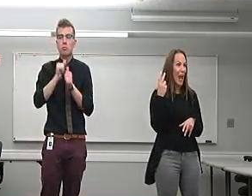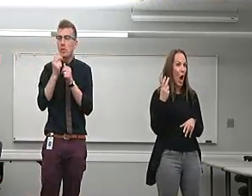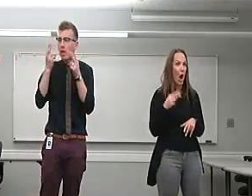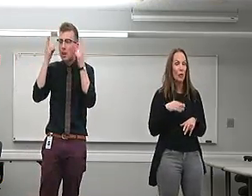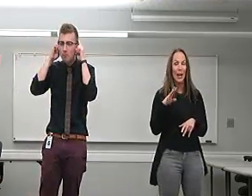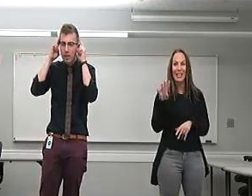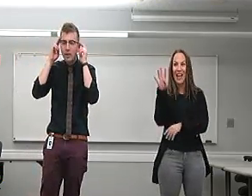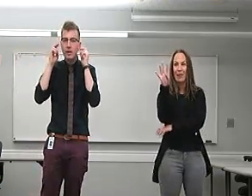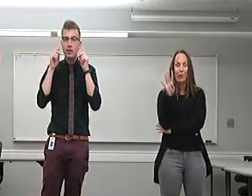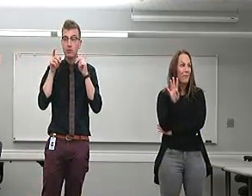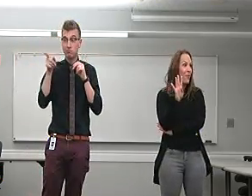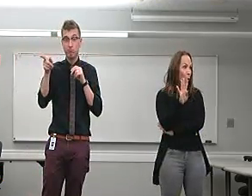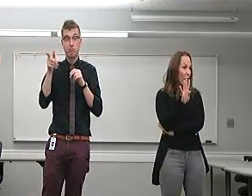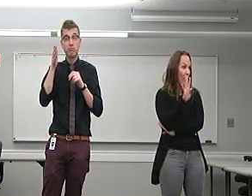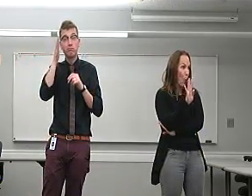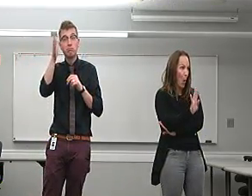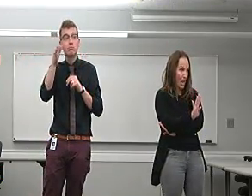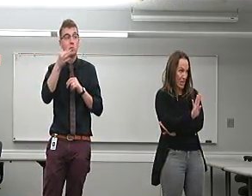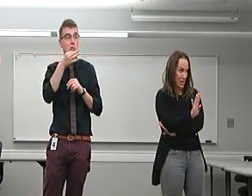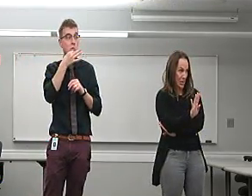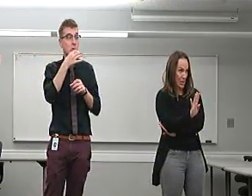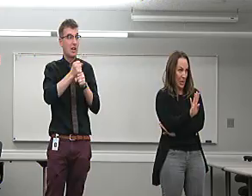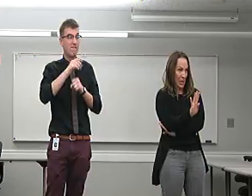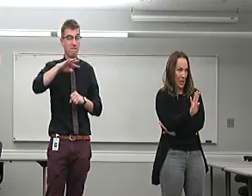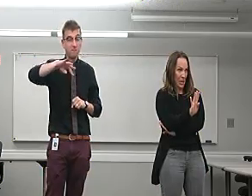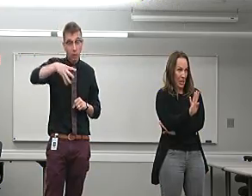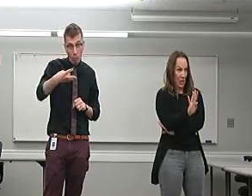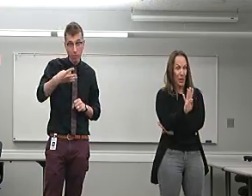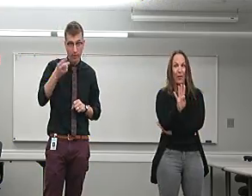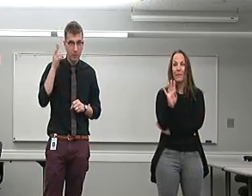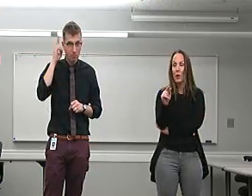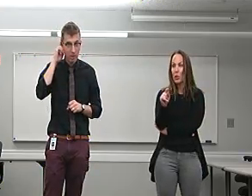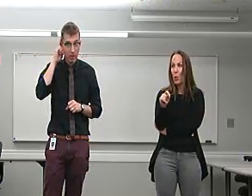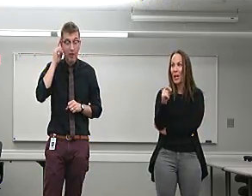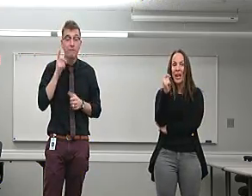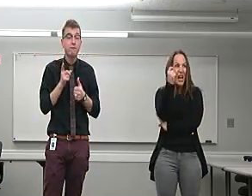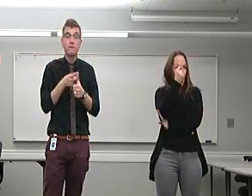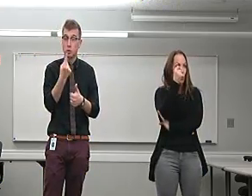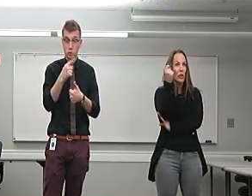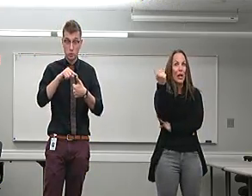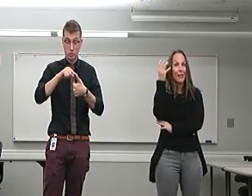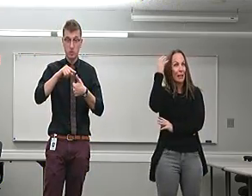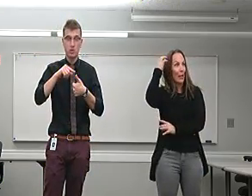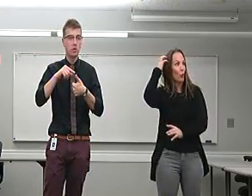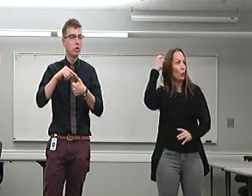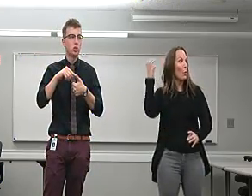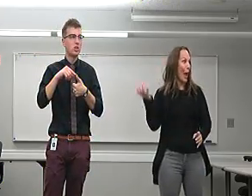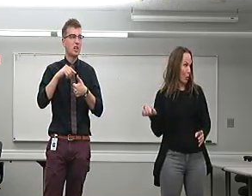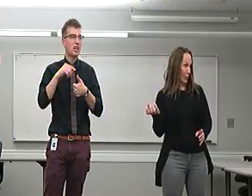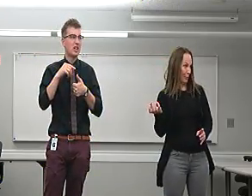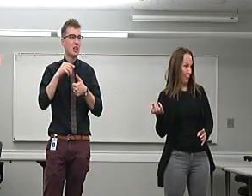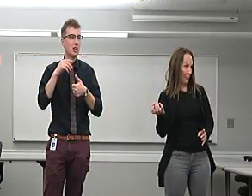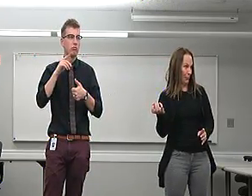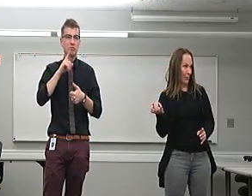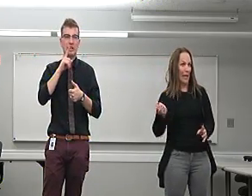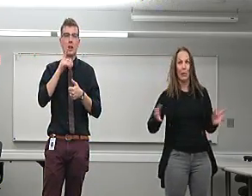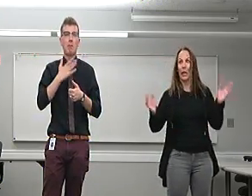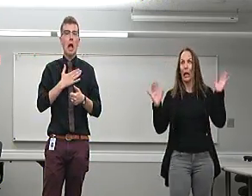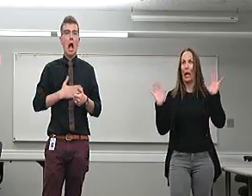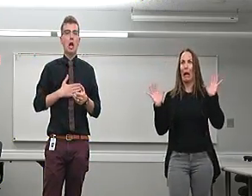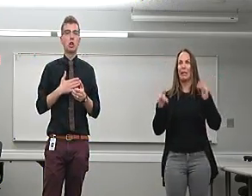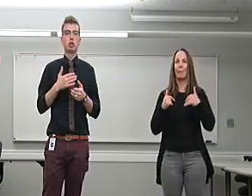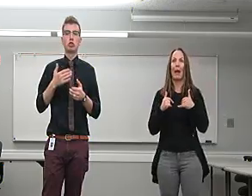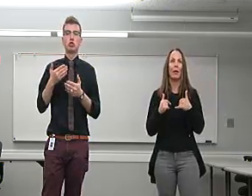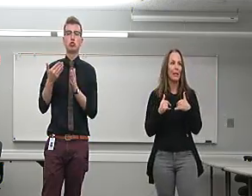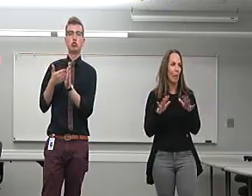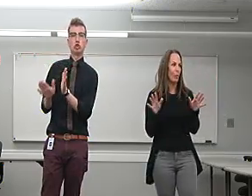her 4th one. Okay, the first one rejected, like grew out. And I was like, oh, as a parent, I would have